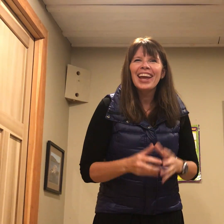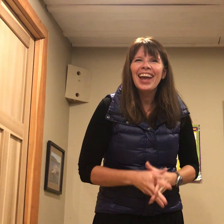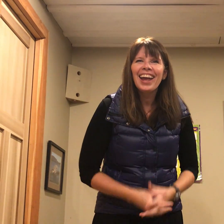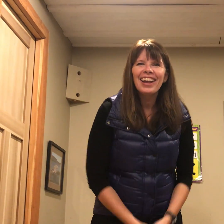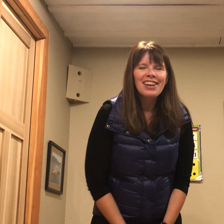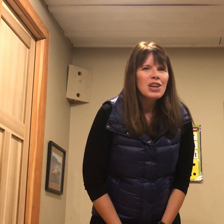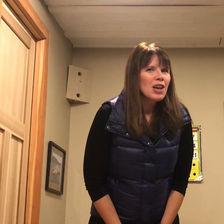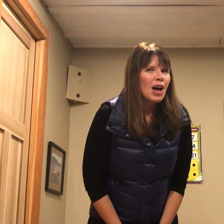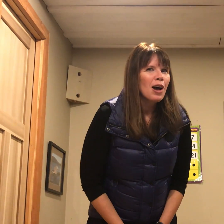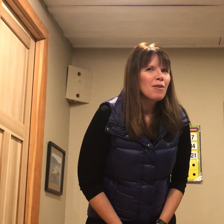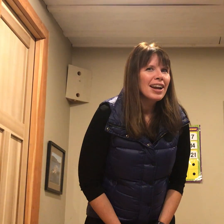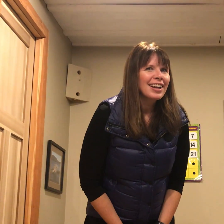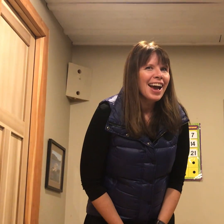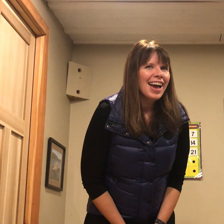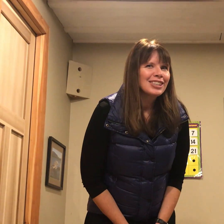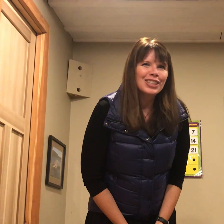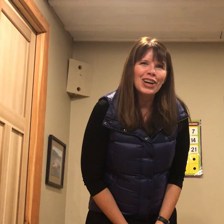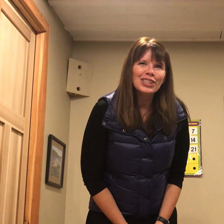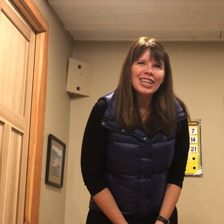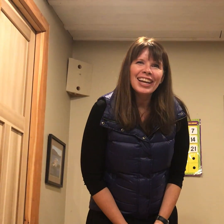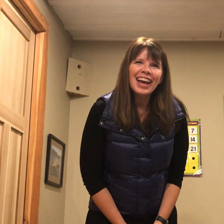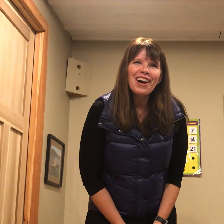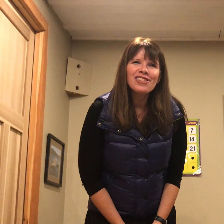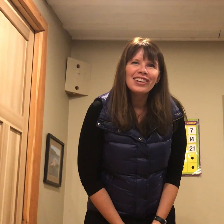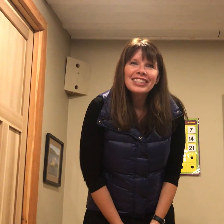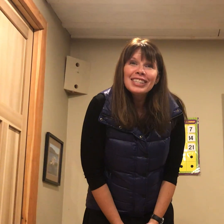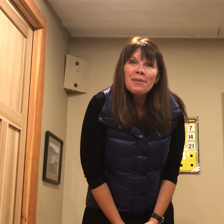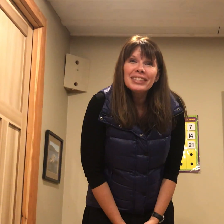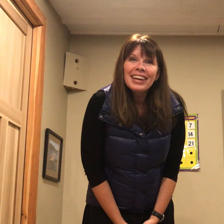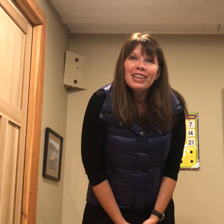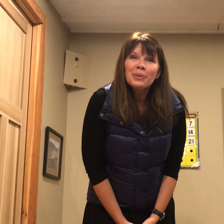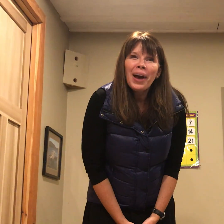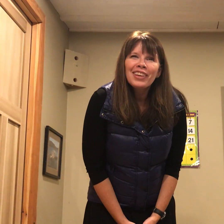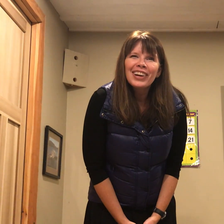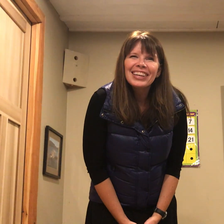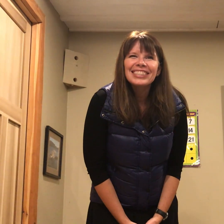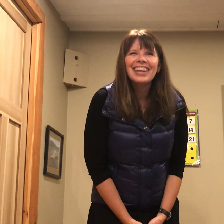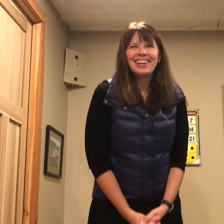today? All right, guys, go check it out. See what today's weather is.